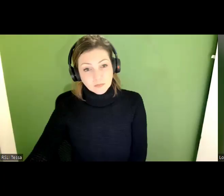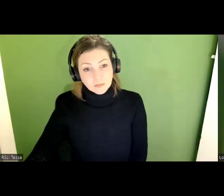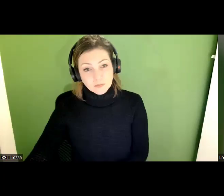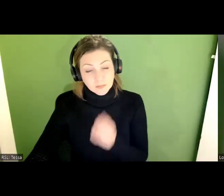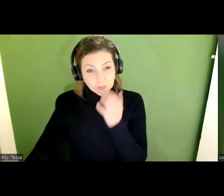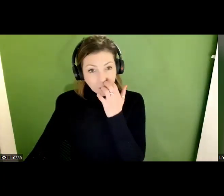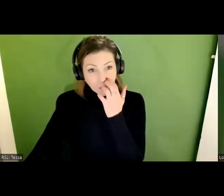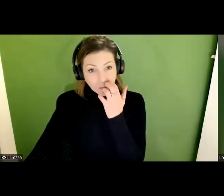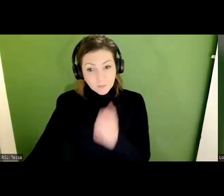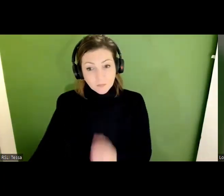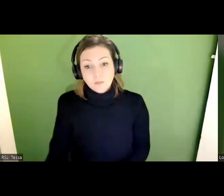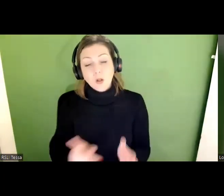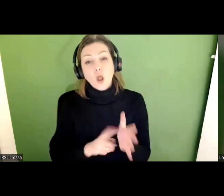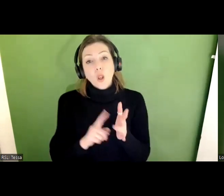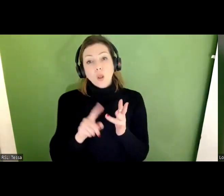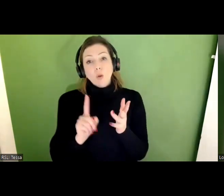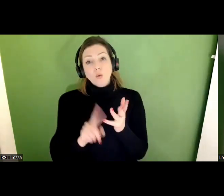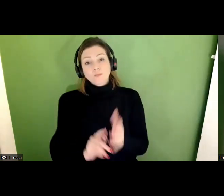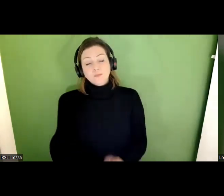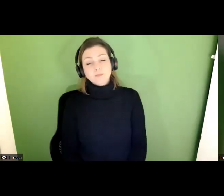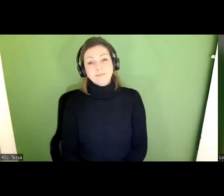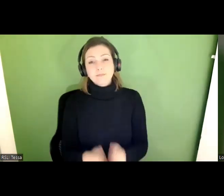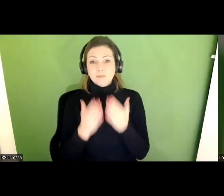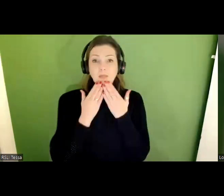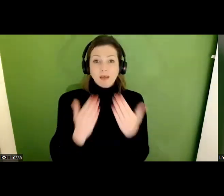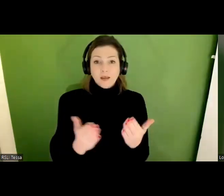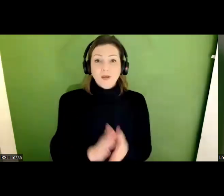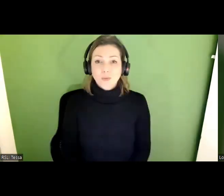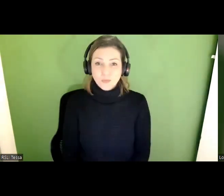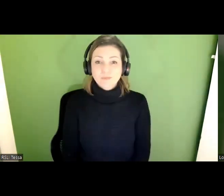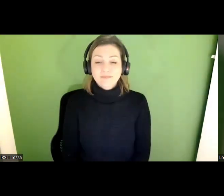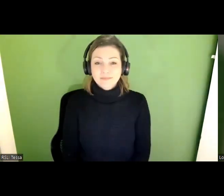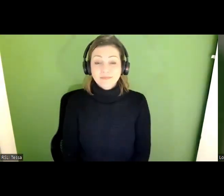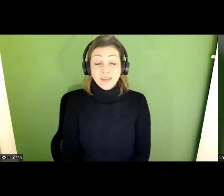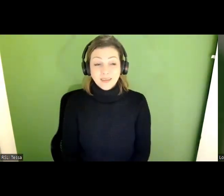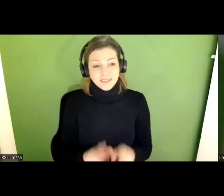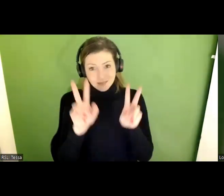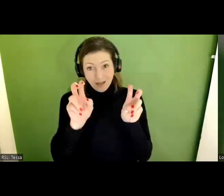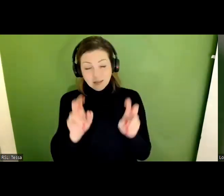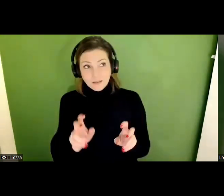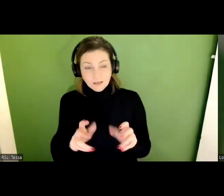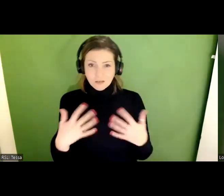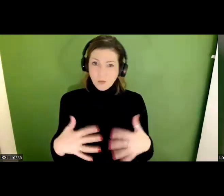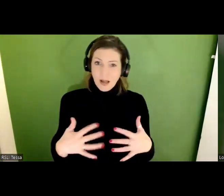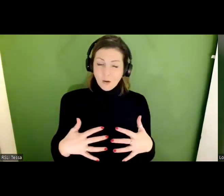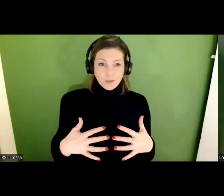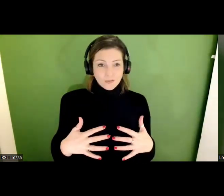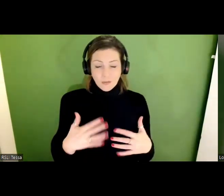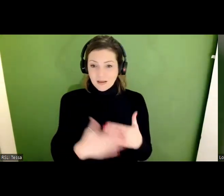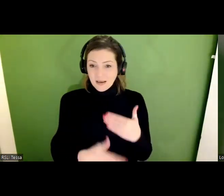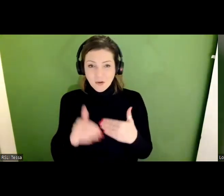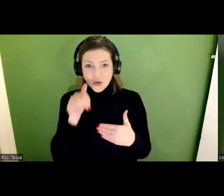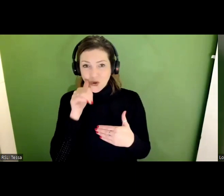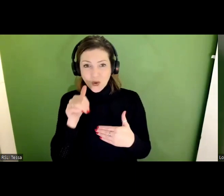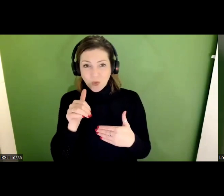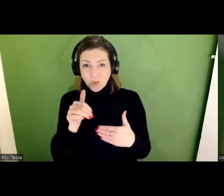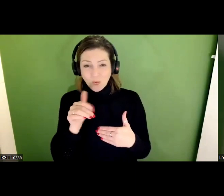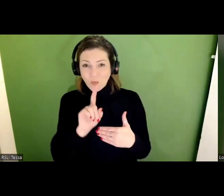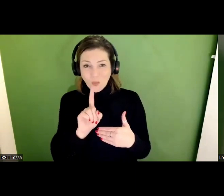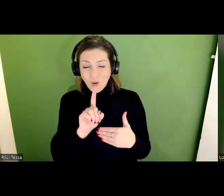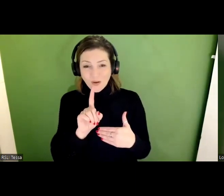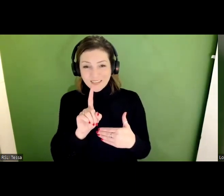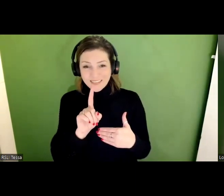Thank you, Eugenie. I said it was an intriguing title, and I would never have guessed what was behind it. Certainly, if I'm ever